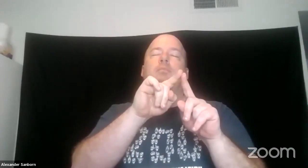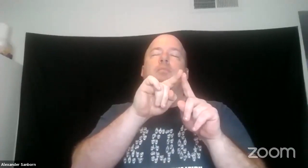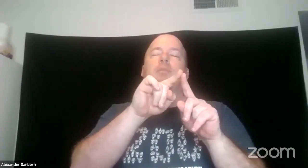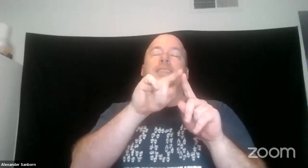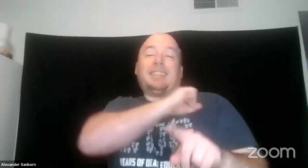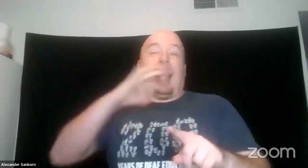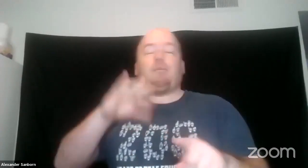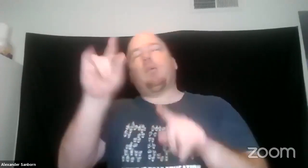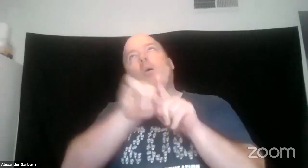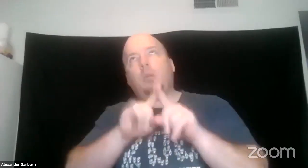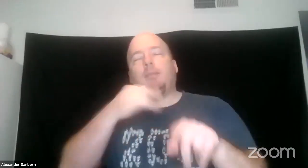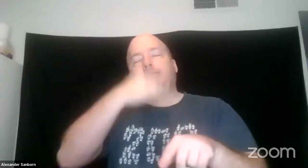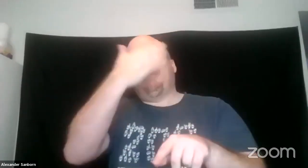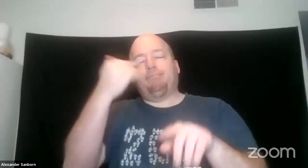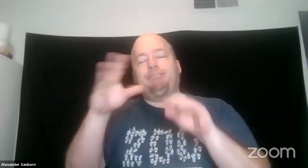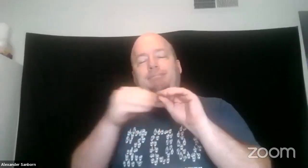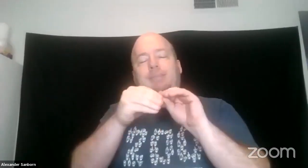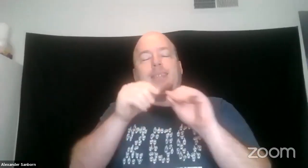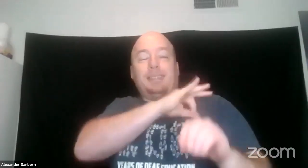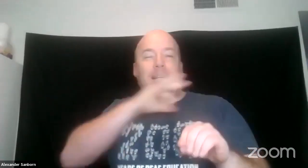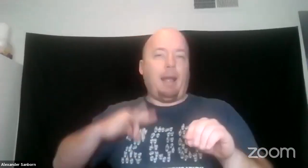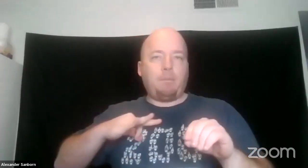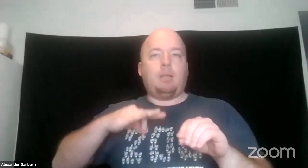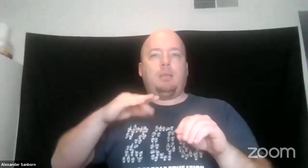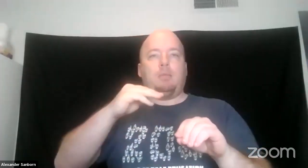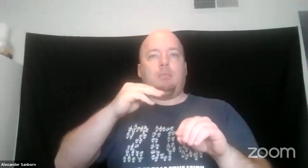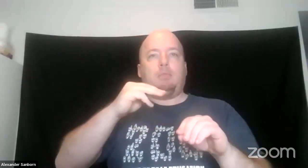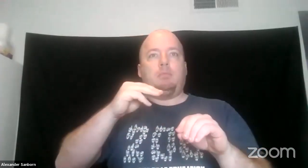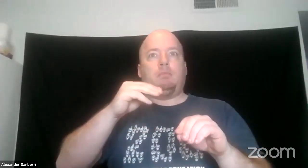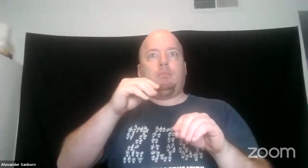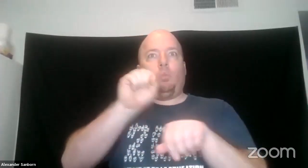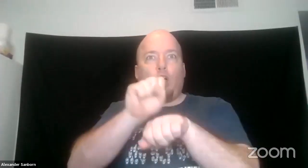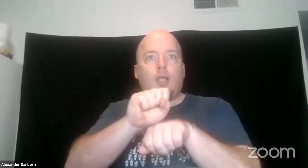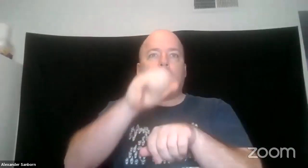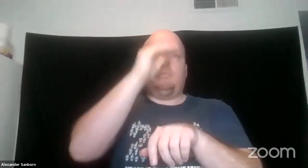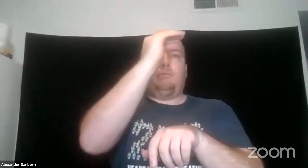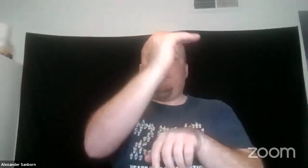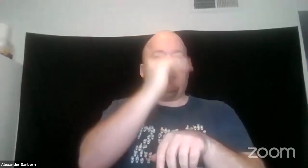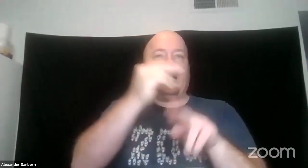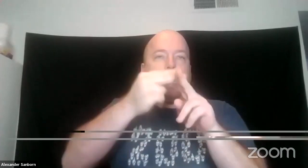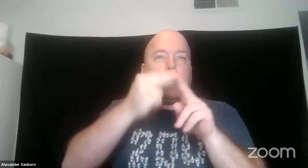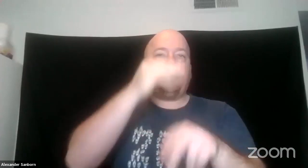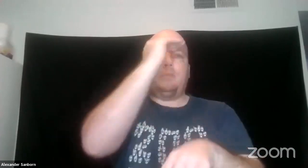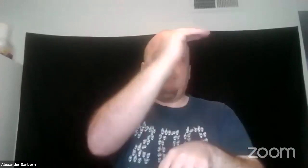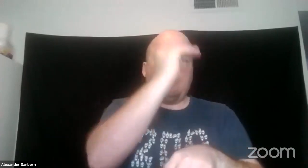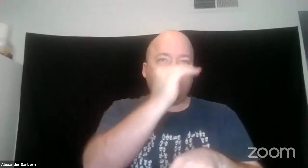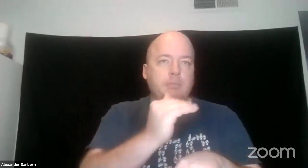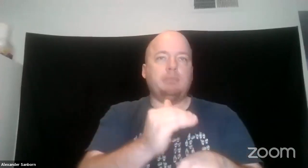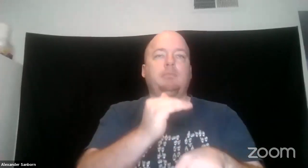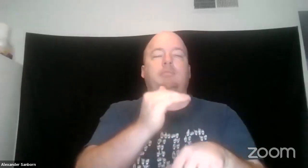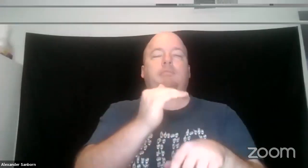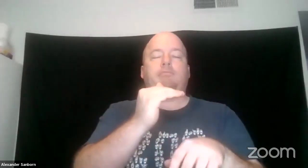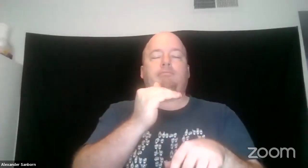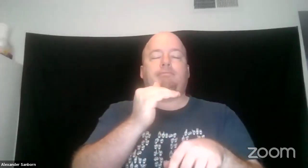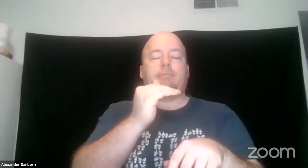of the board members on the website in addition to staff